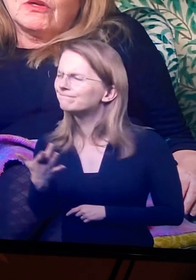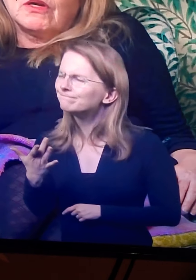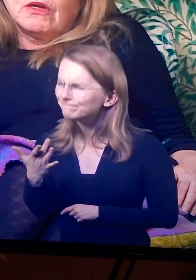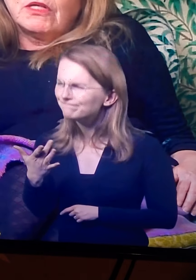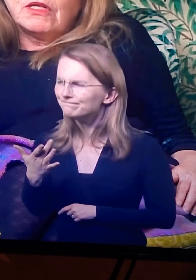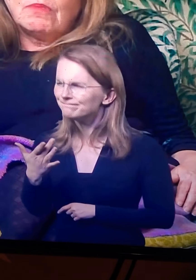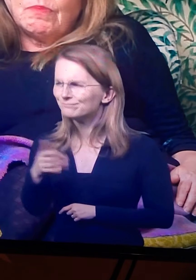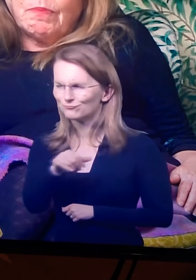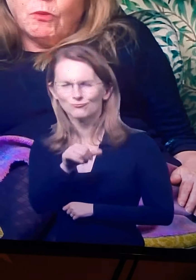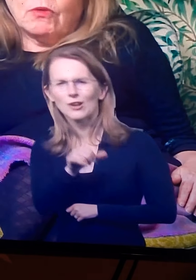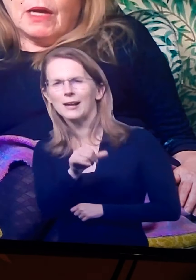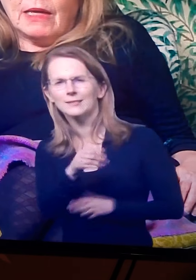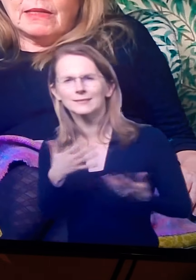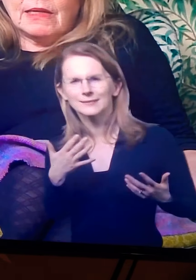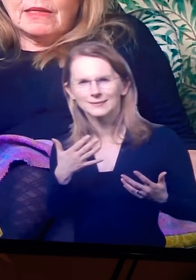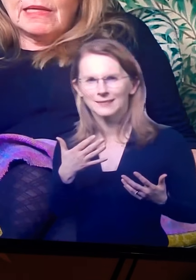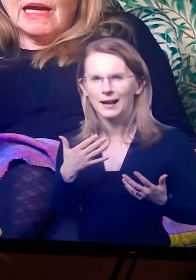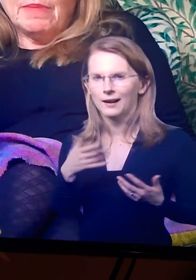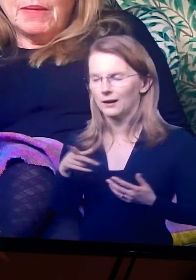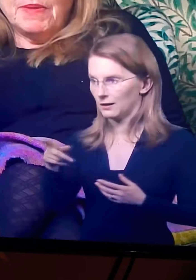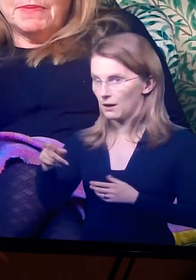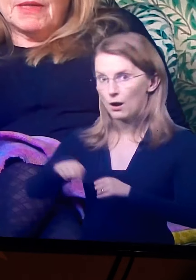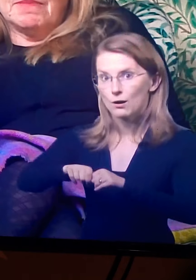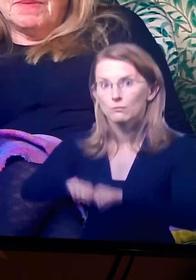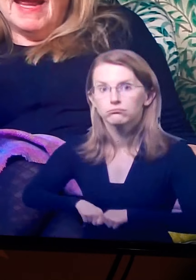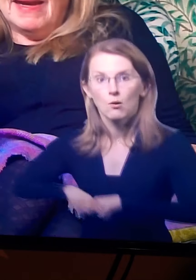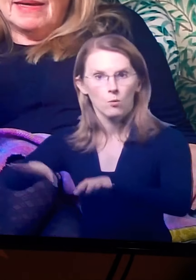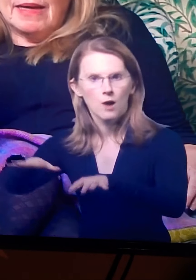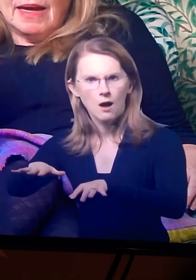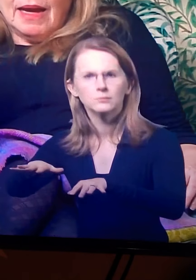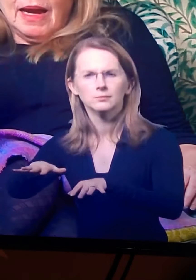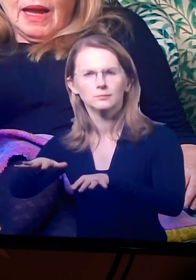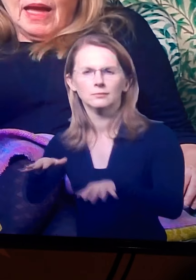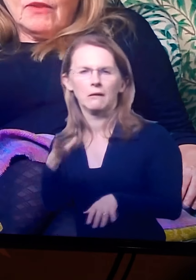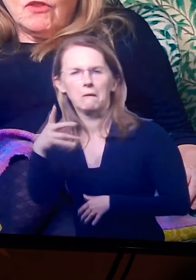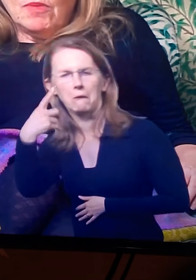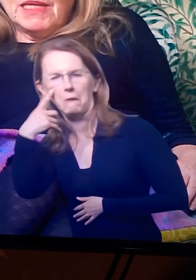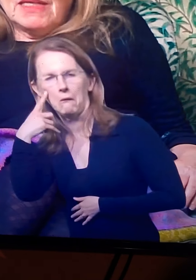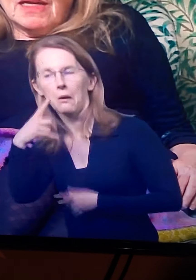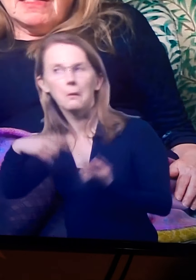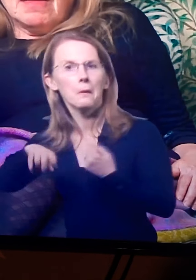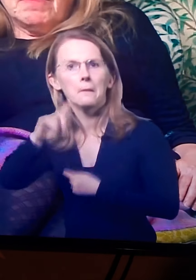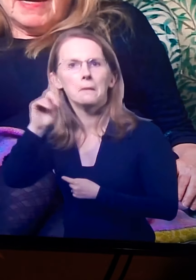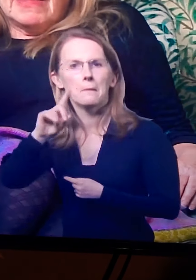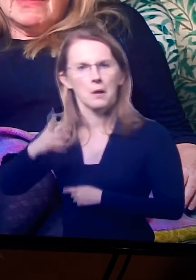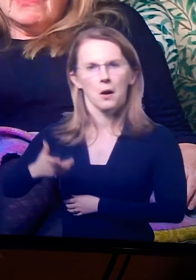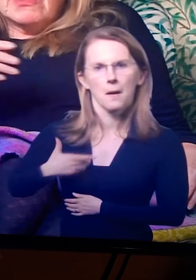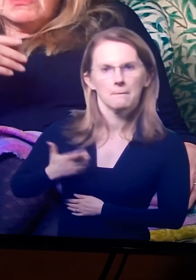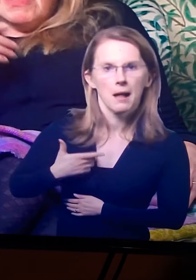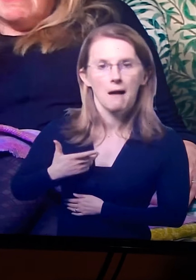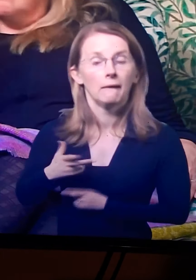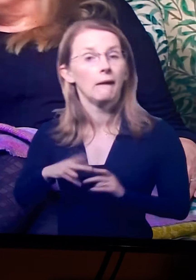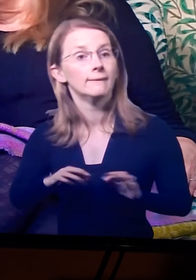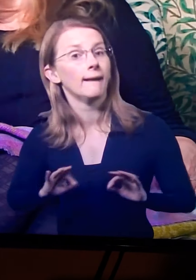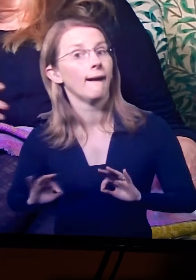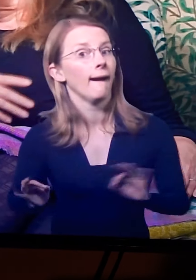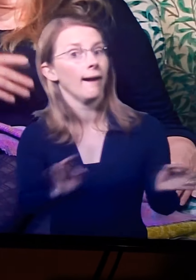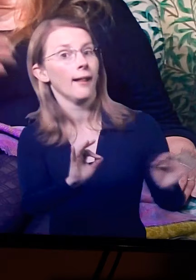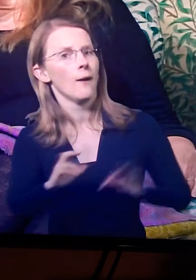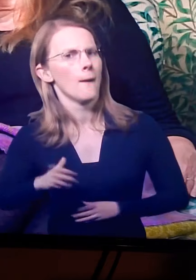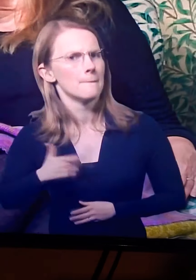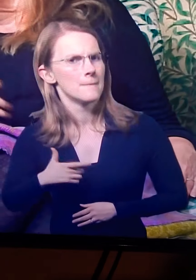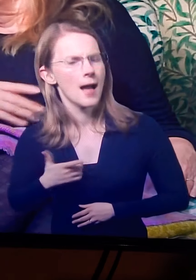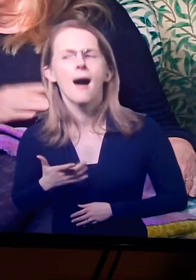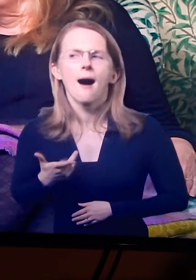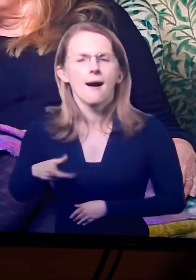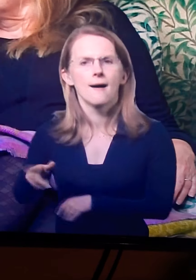experiment where they're going to broadcast it and see how many people complain. And if nobody does complain, then they'll just carry on with